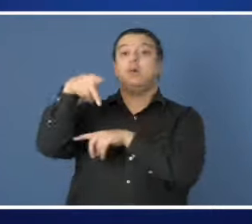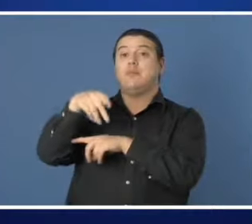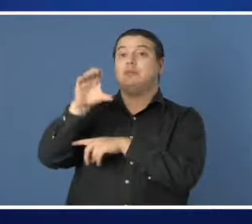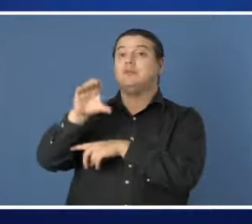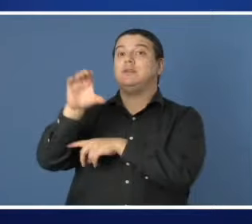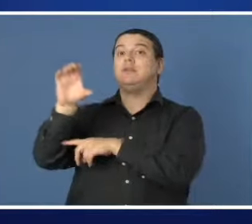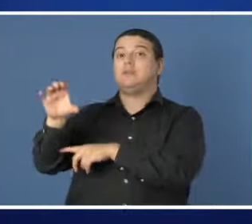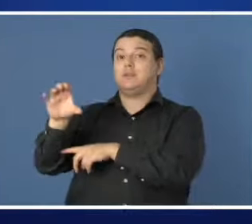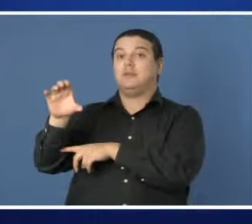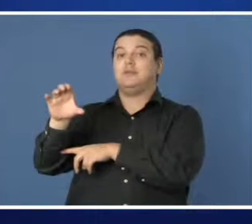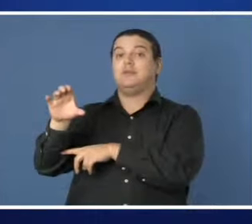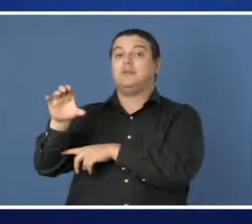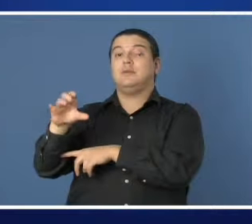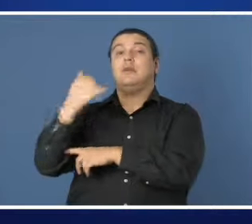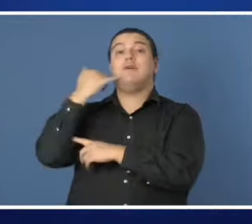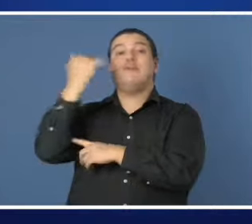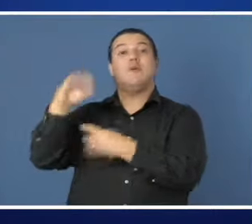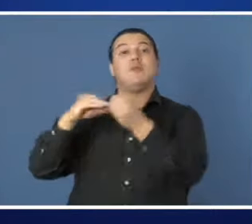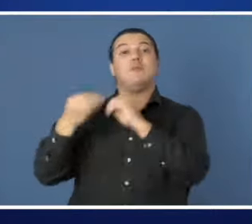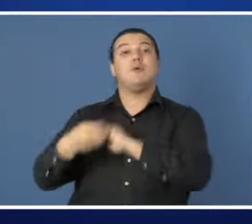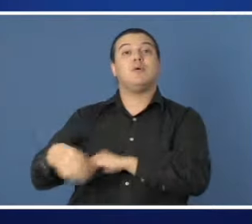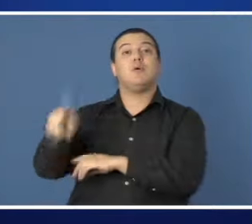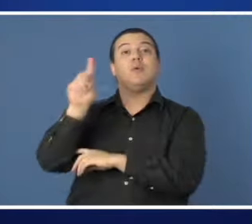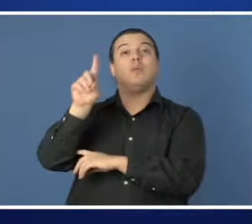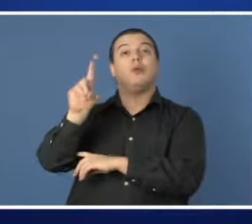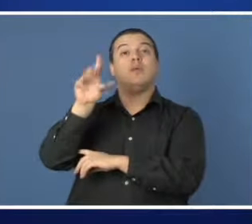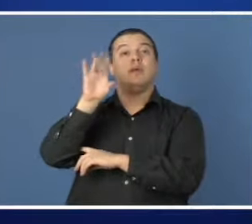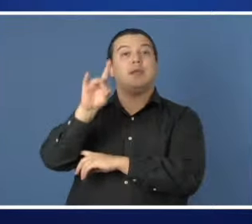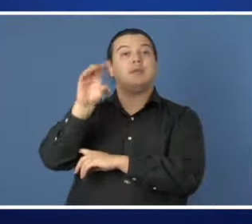Call the Poison Control Center at